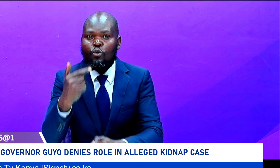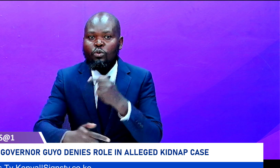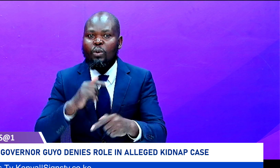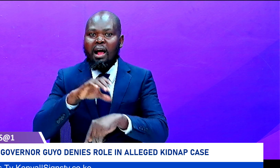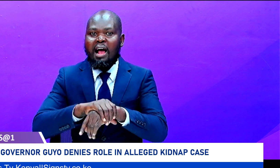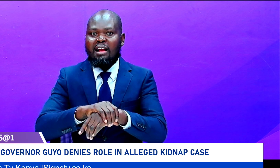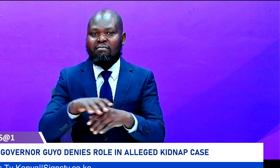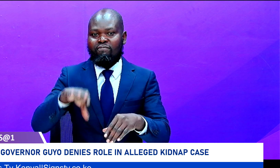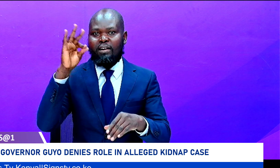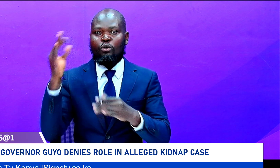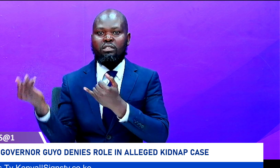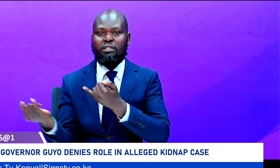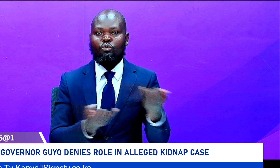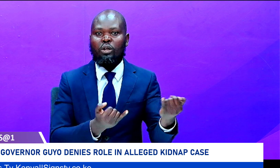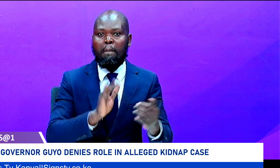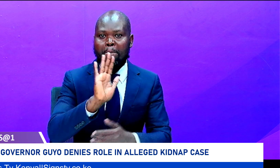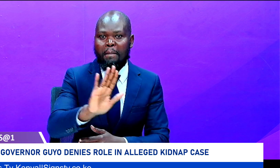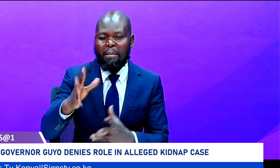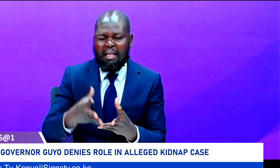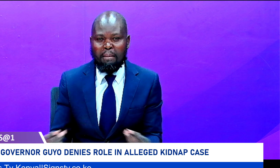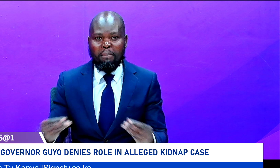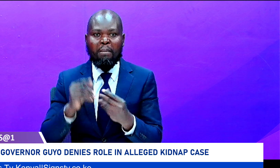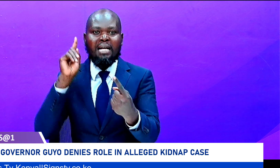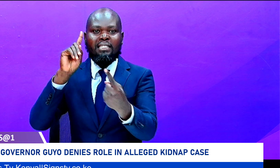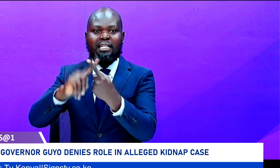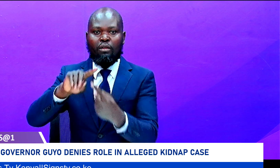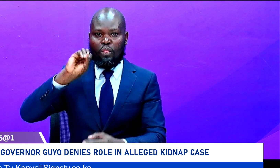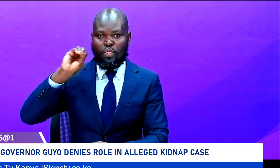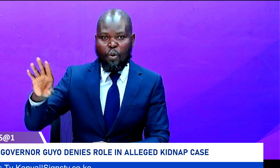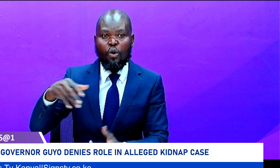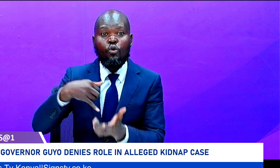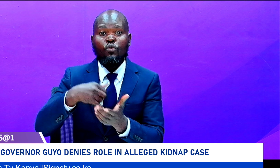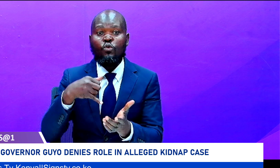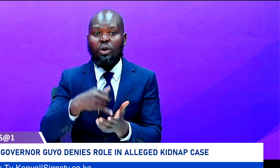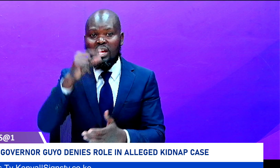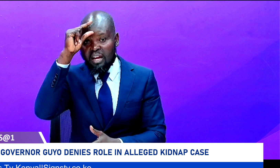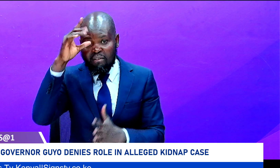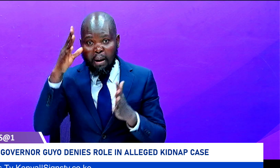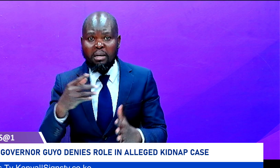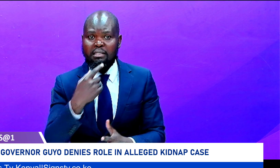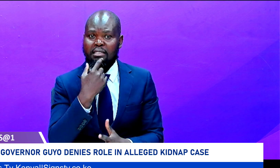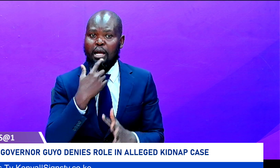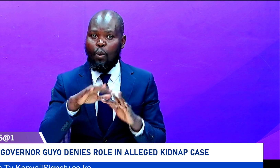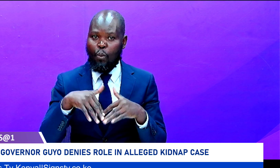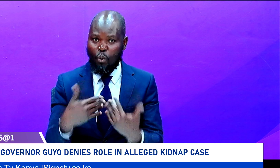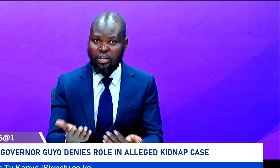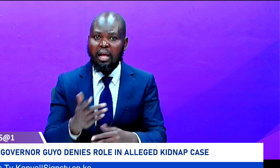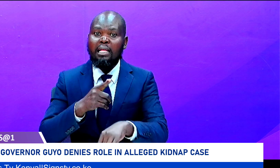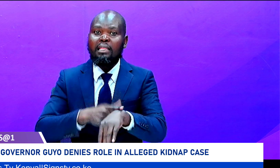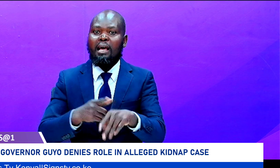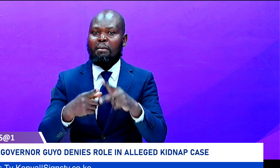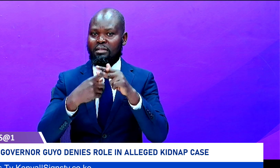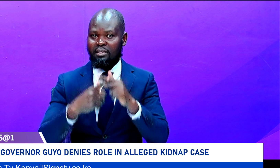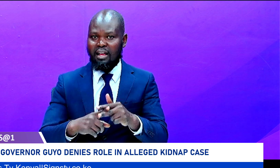men to abduct the health executive during his impeachment standoff. Governor Guyo